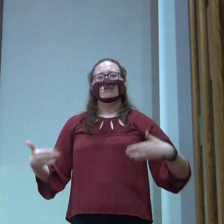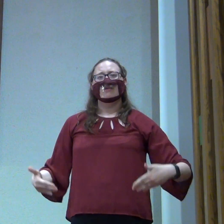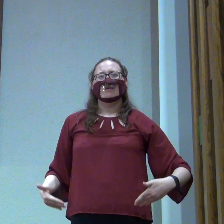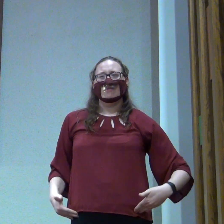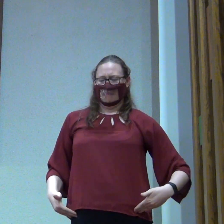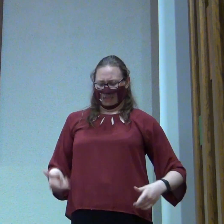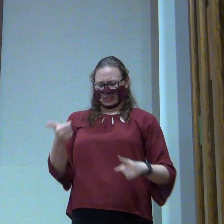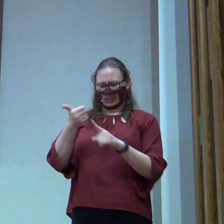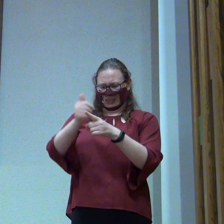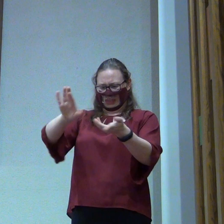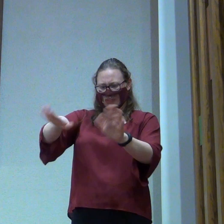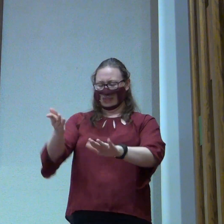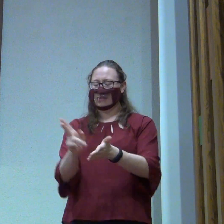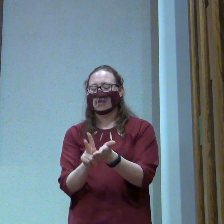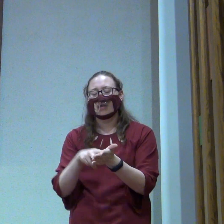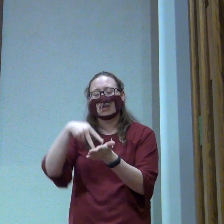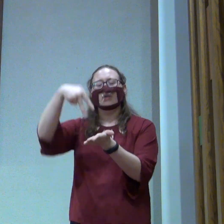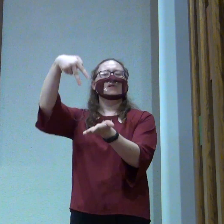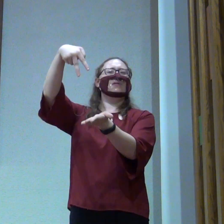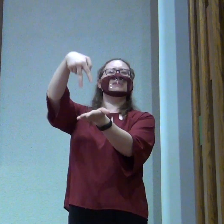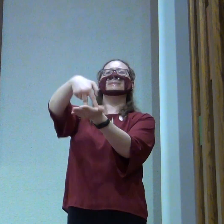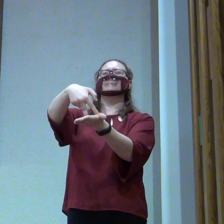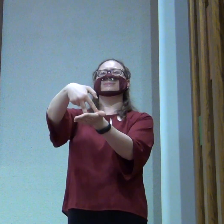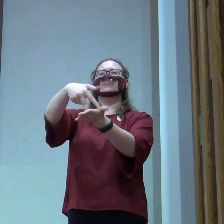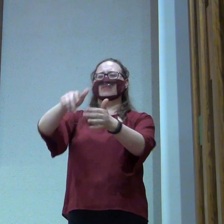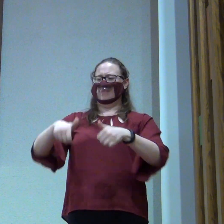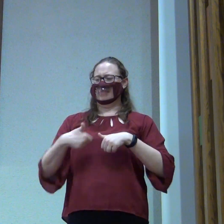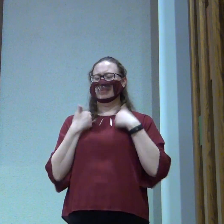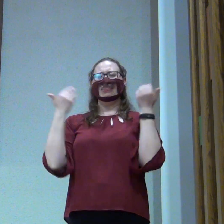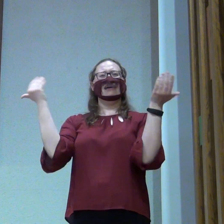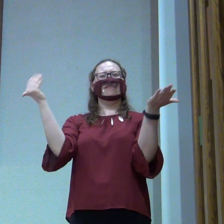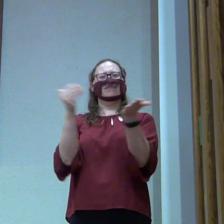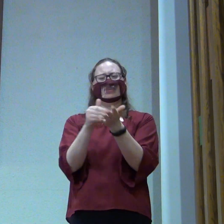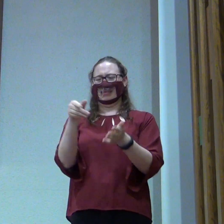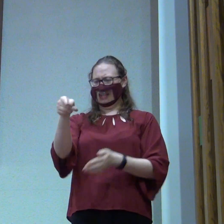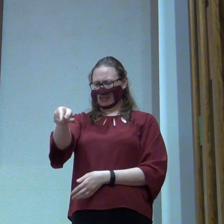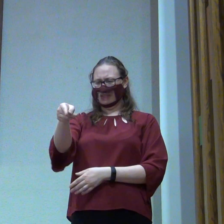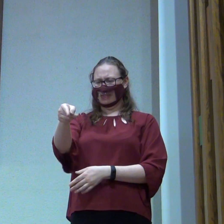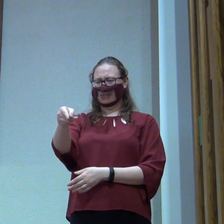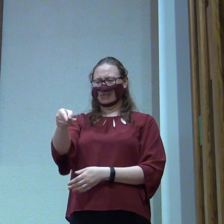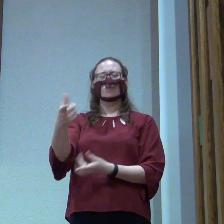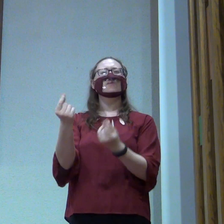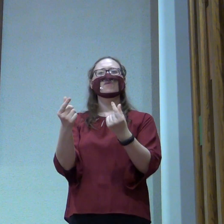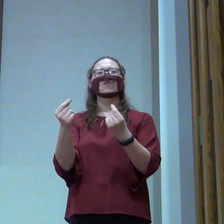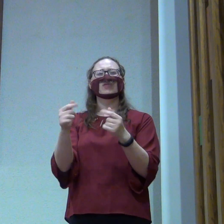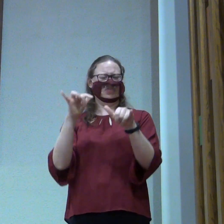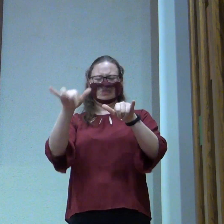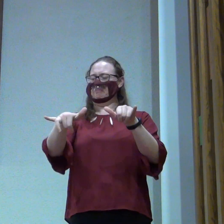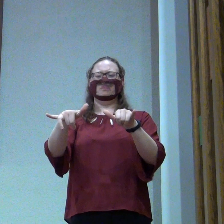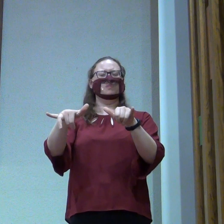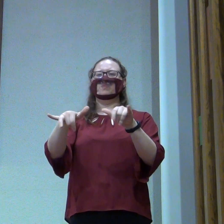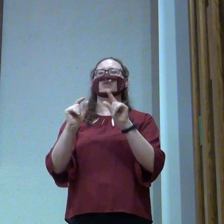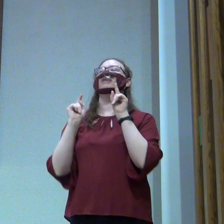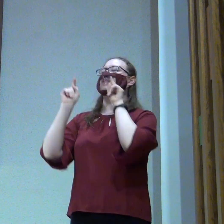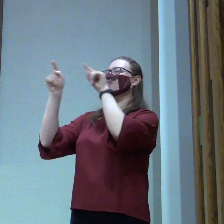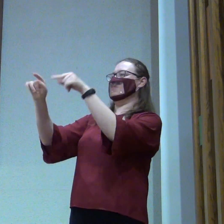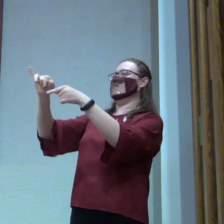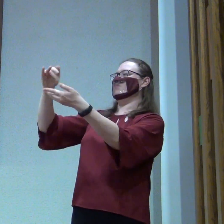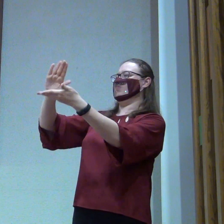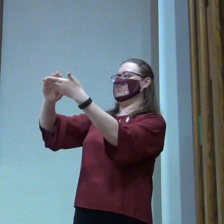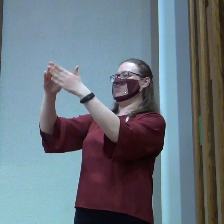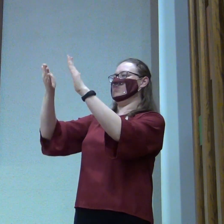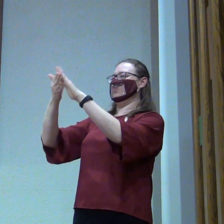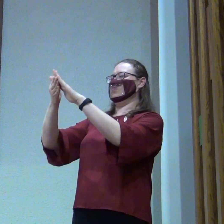people who had died were raised to life. They came out of the tombs, and after